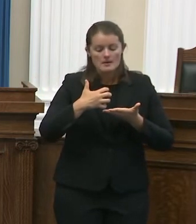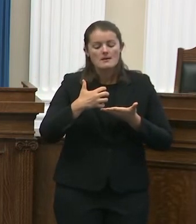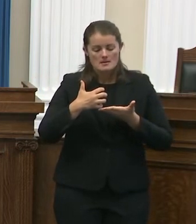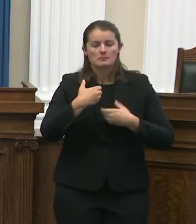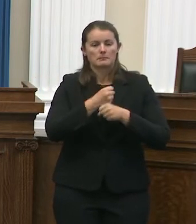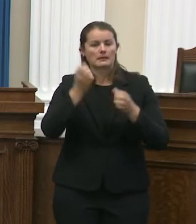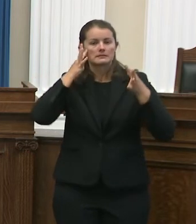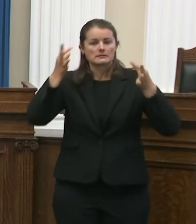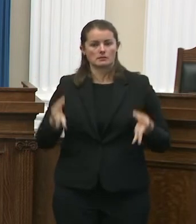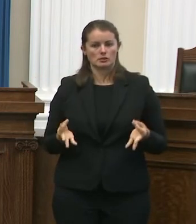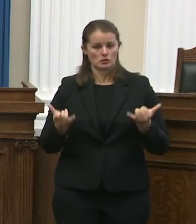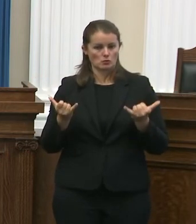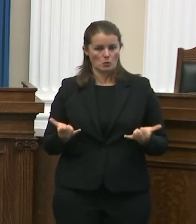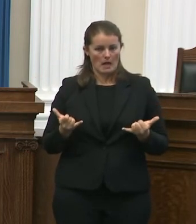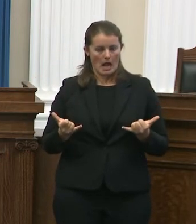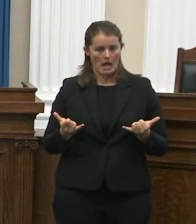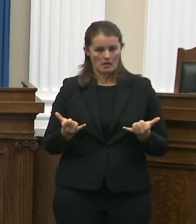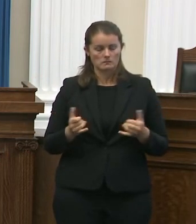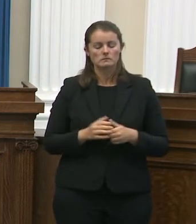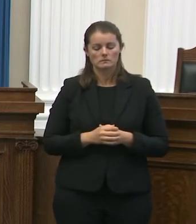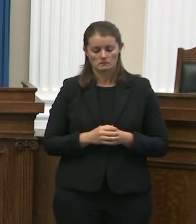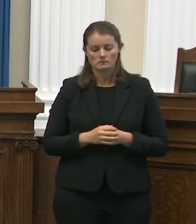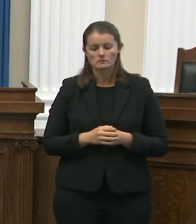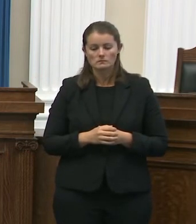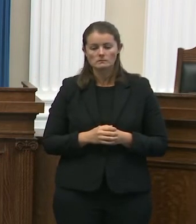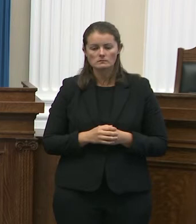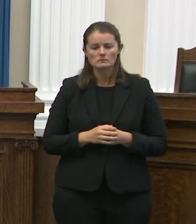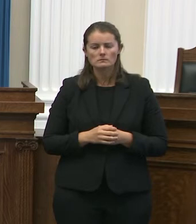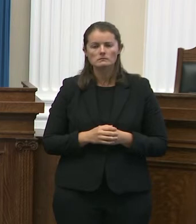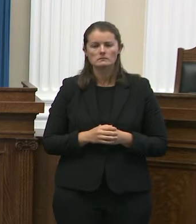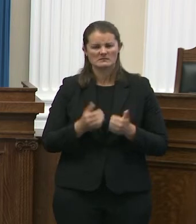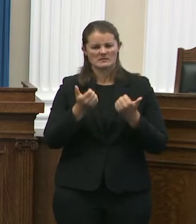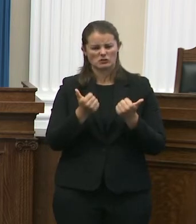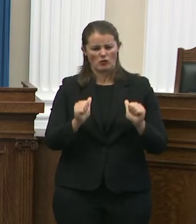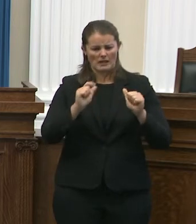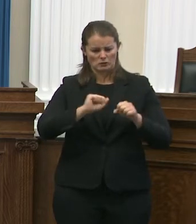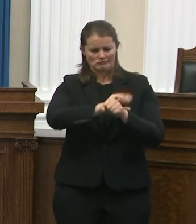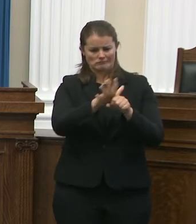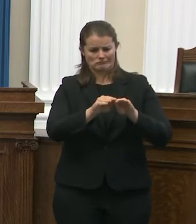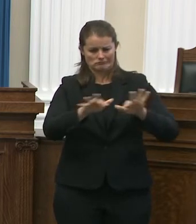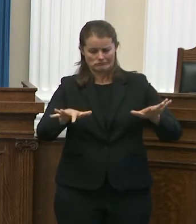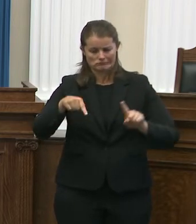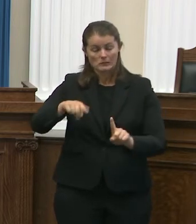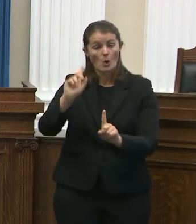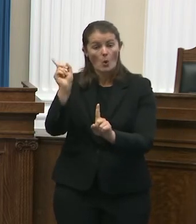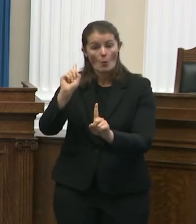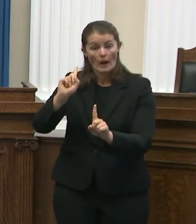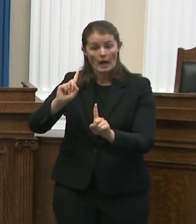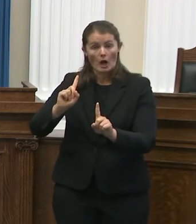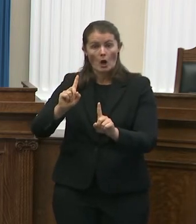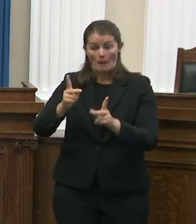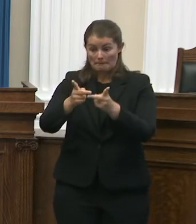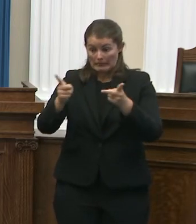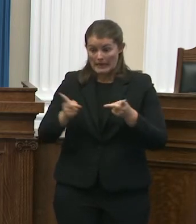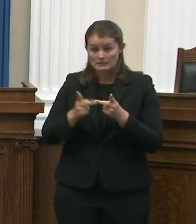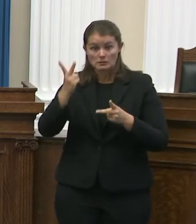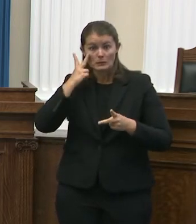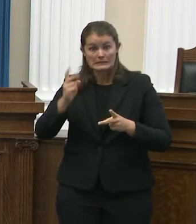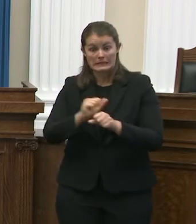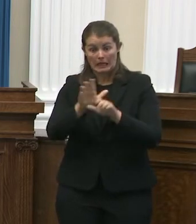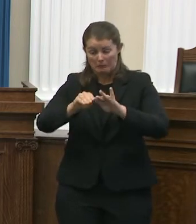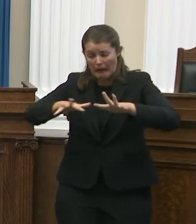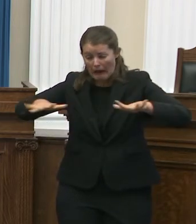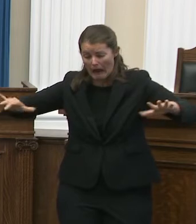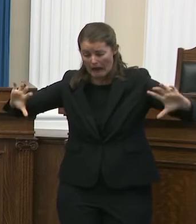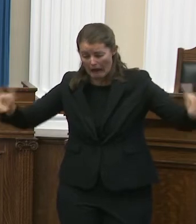on targeting high-risk areas where infection is more likely to occur. That is why tonight I am